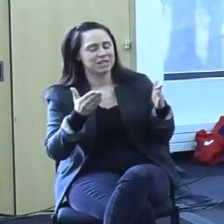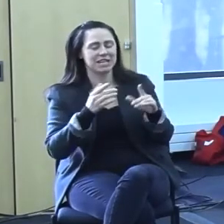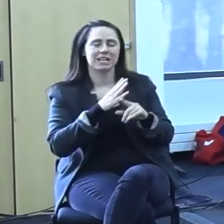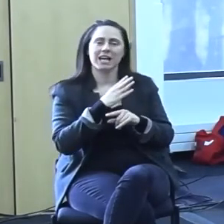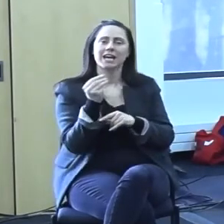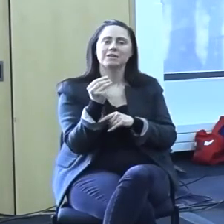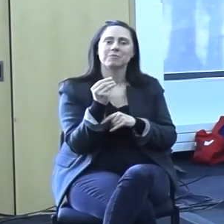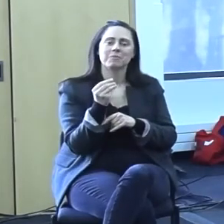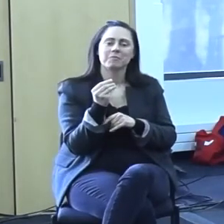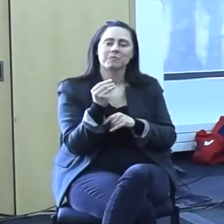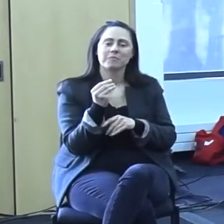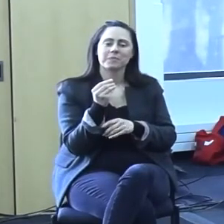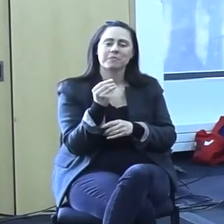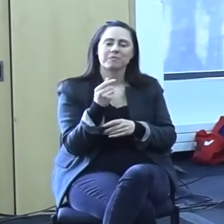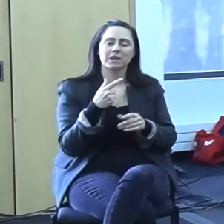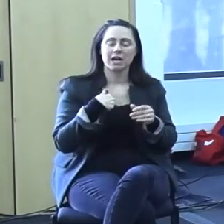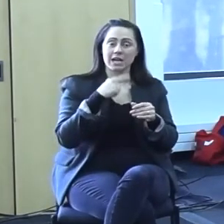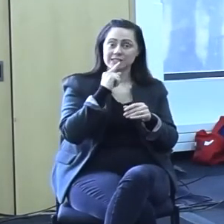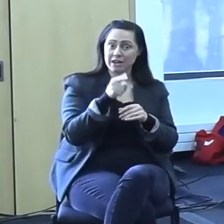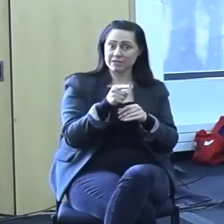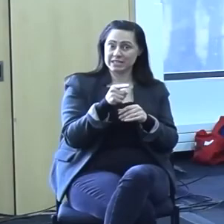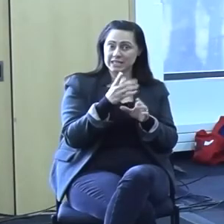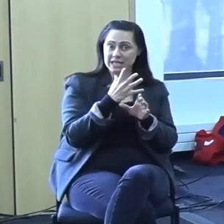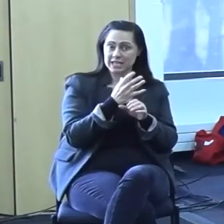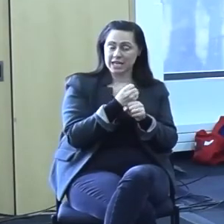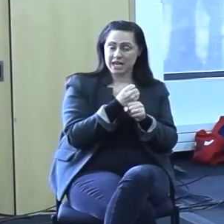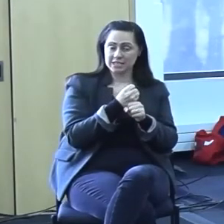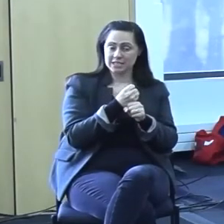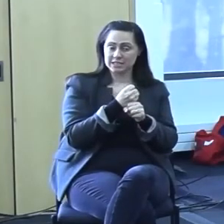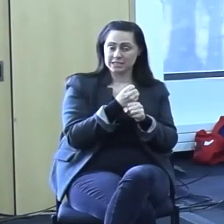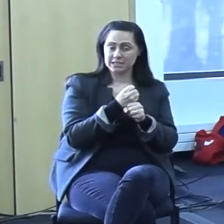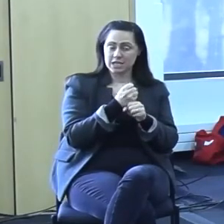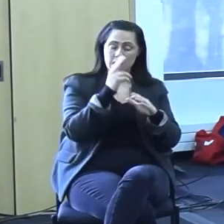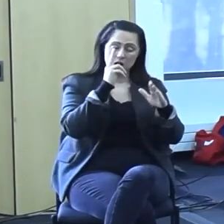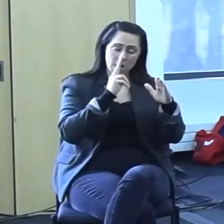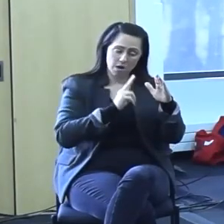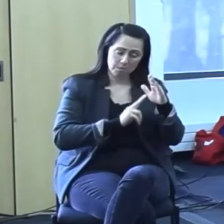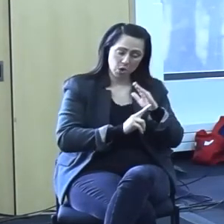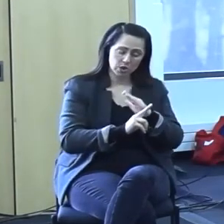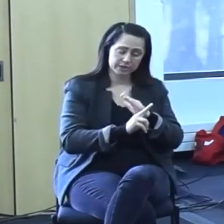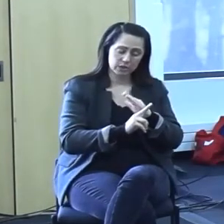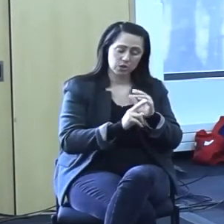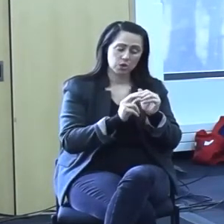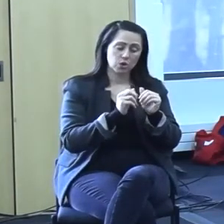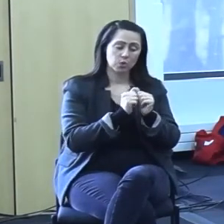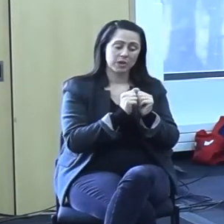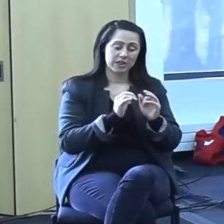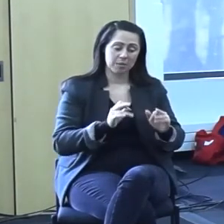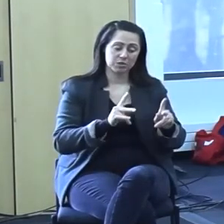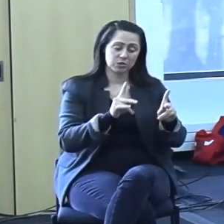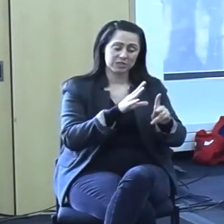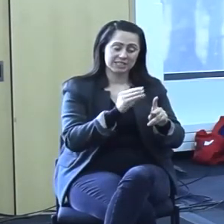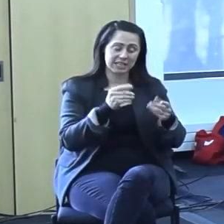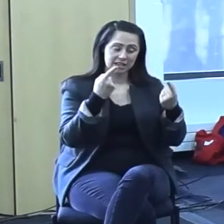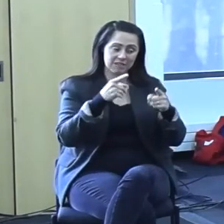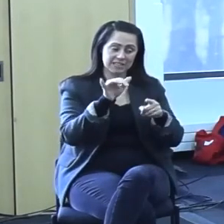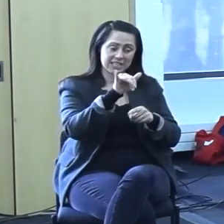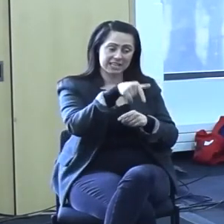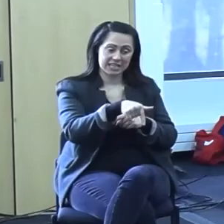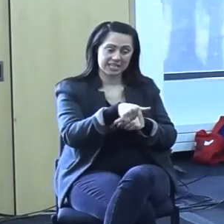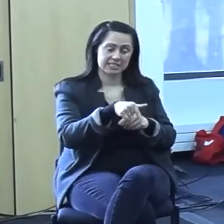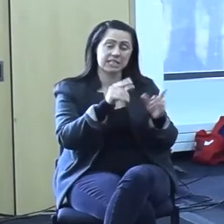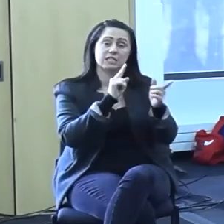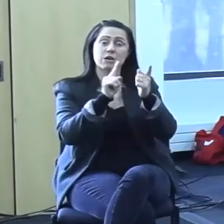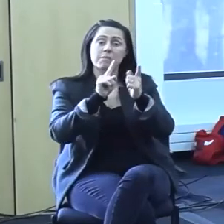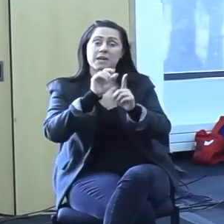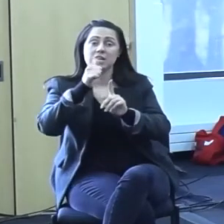And I definitely get like kind of humbled with, opportunities and events like this to